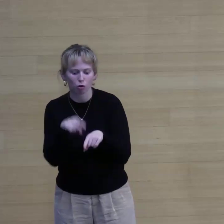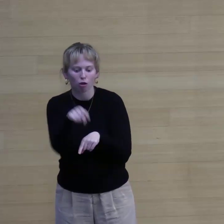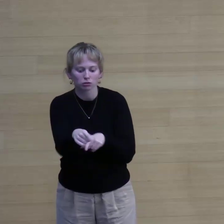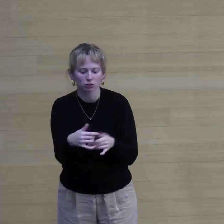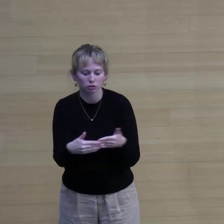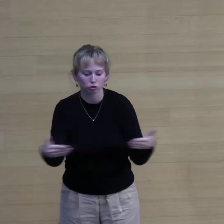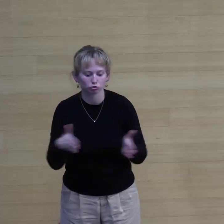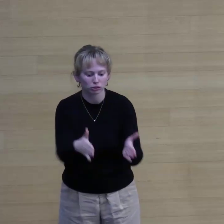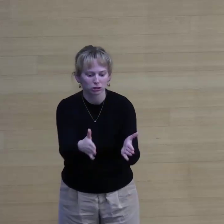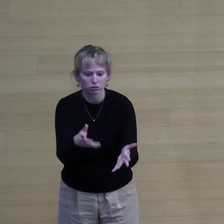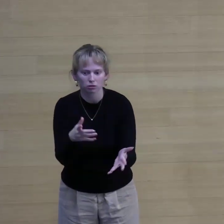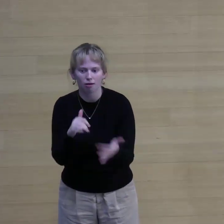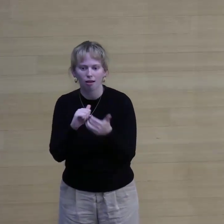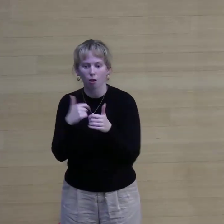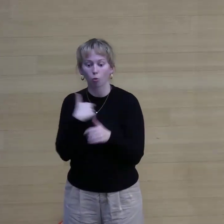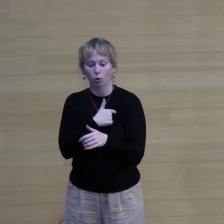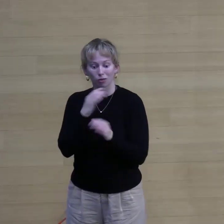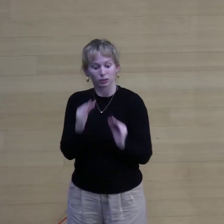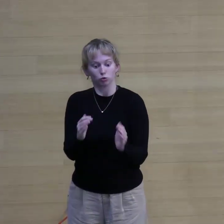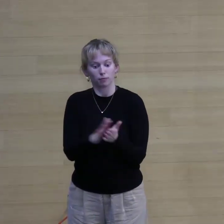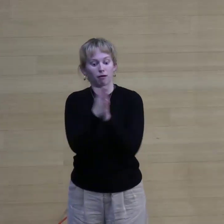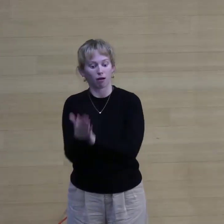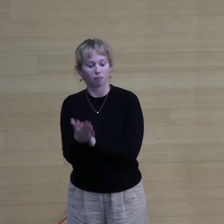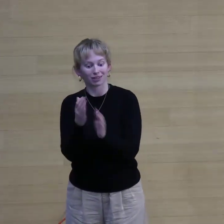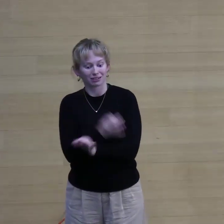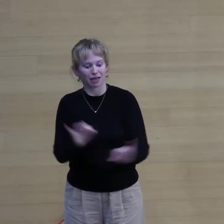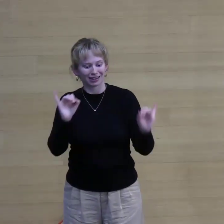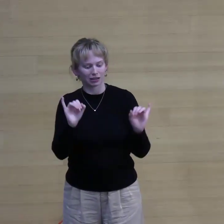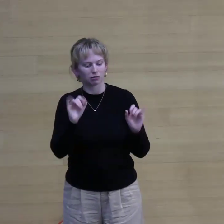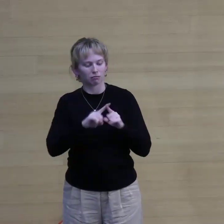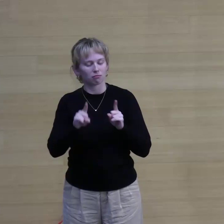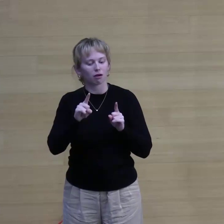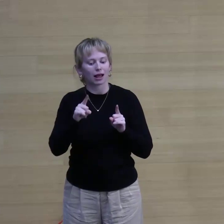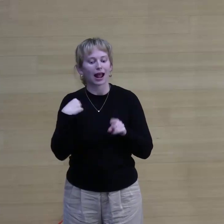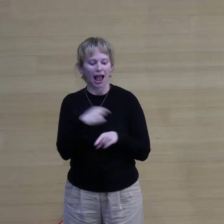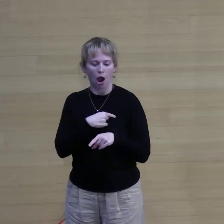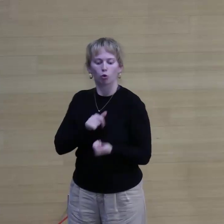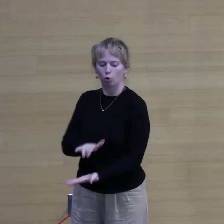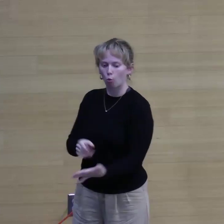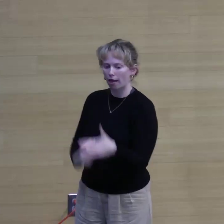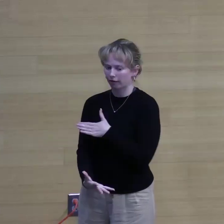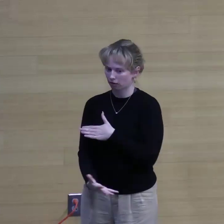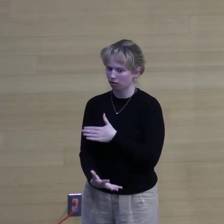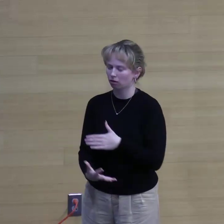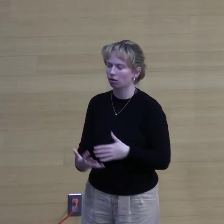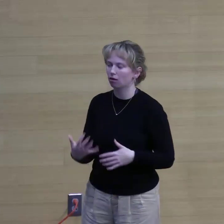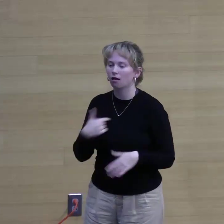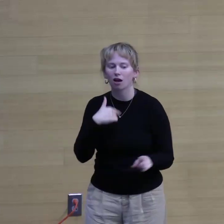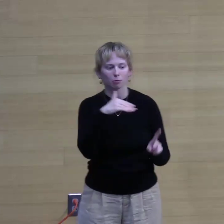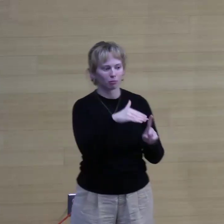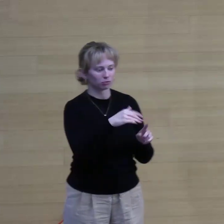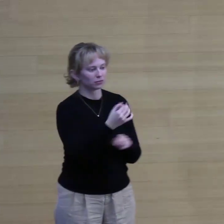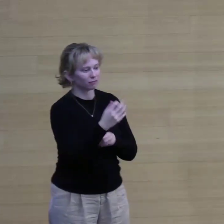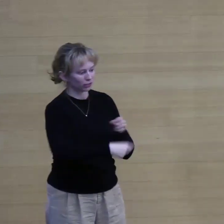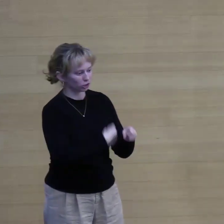real custodial, we're going to teach you to be independent, but you're going to do it our way. I'm reminded of several years